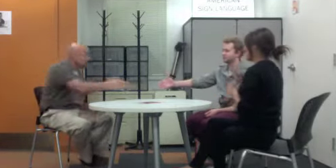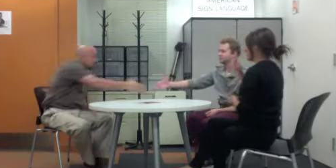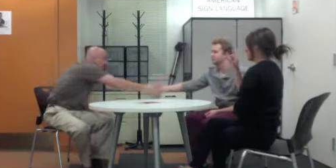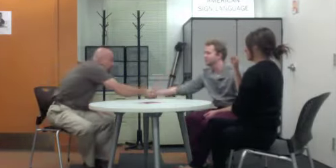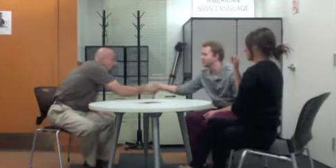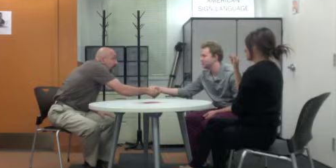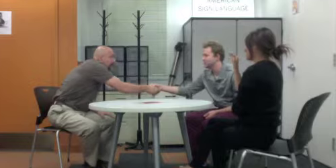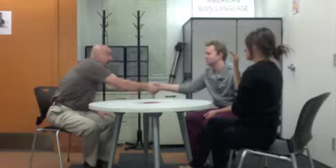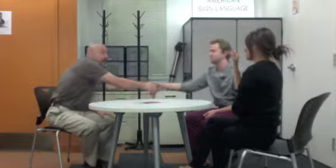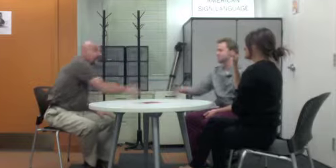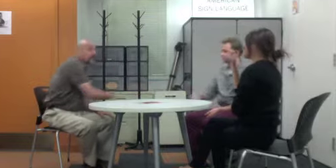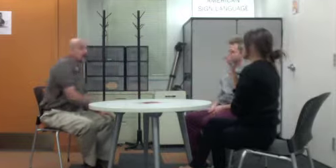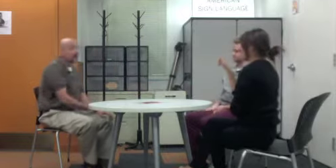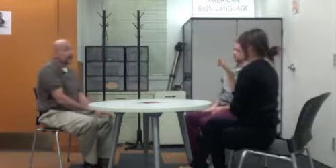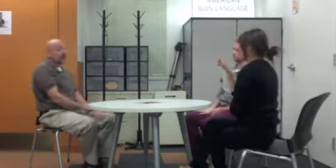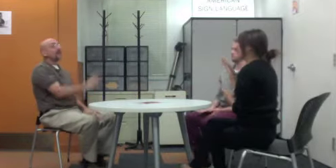Daniel. It's nice to meet you.